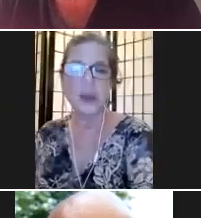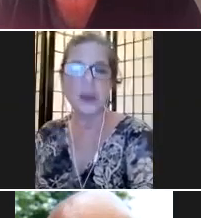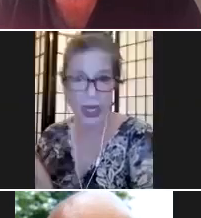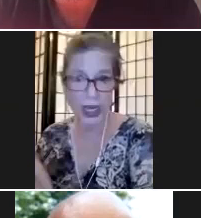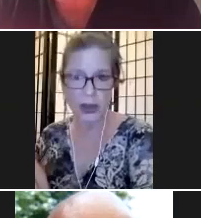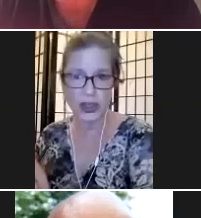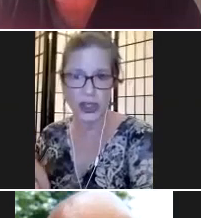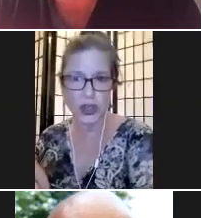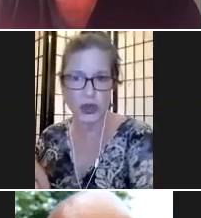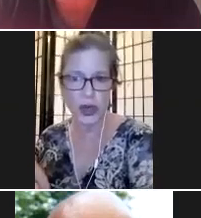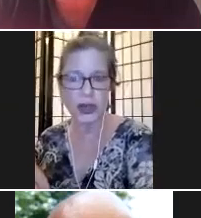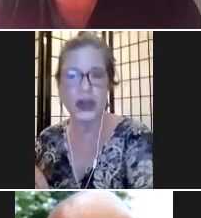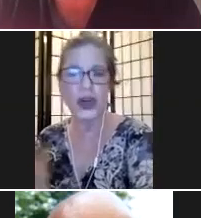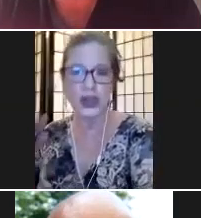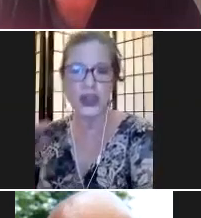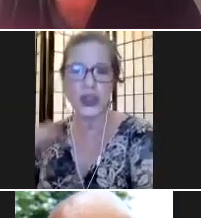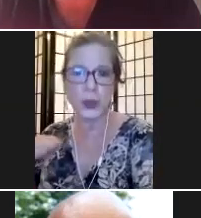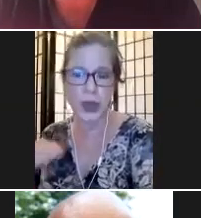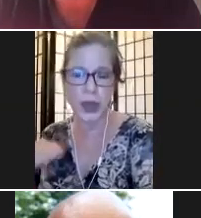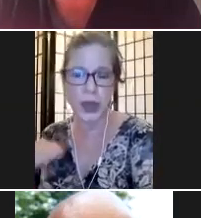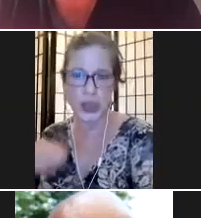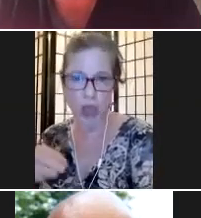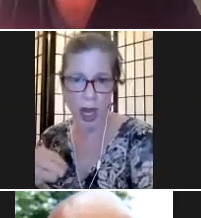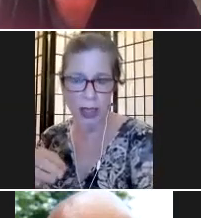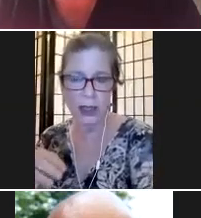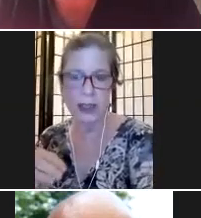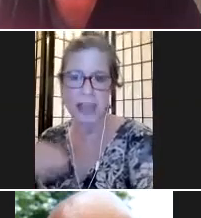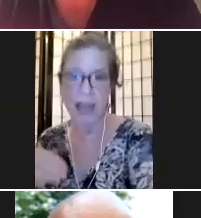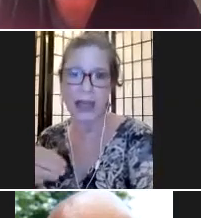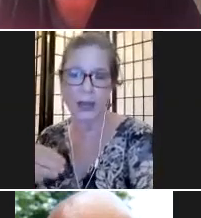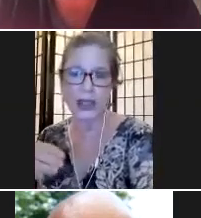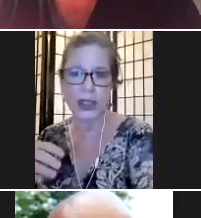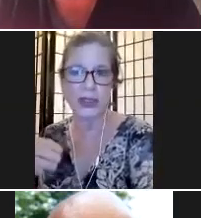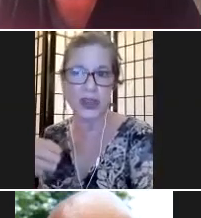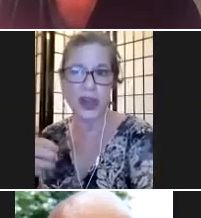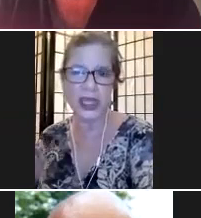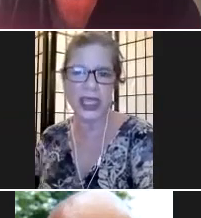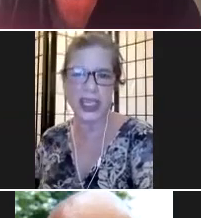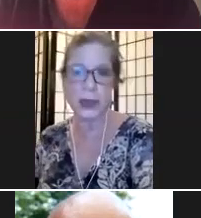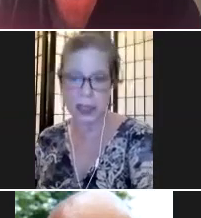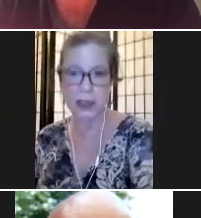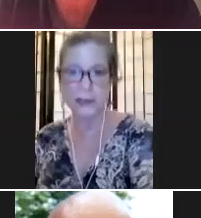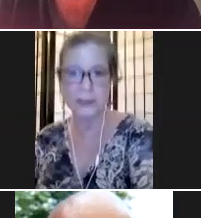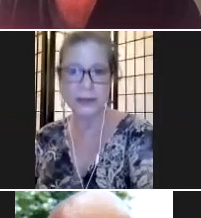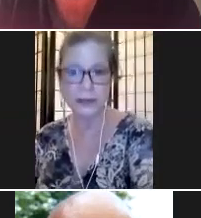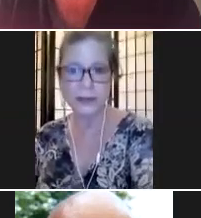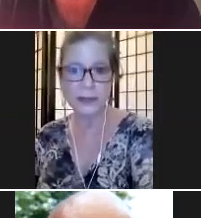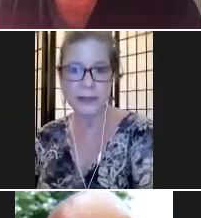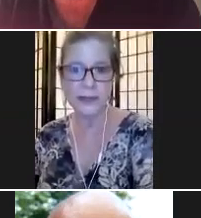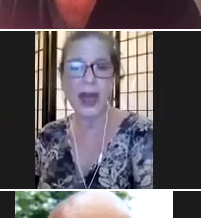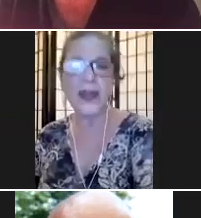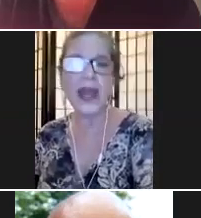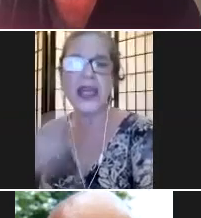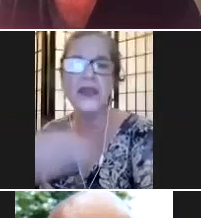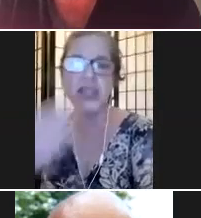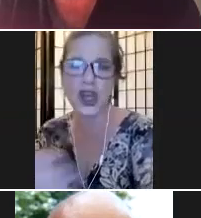So when she had her children, her 2 boys were taught sign language starting at 6 months. Wow.